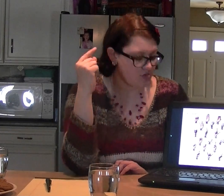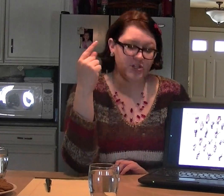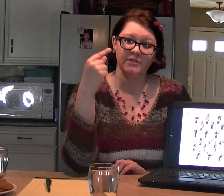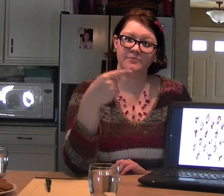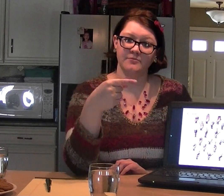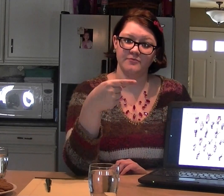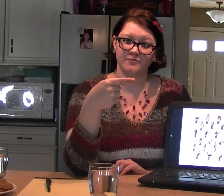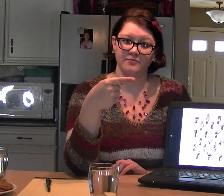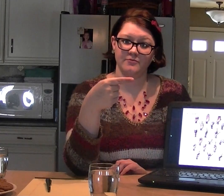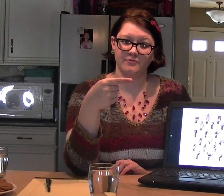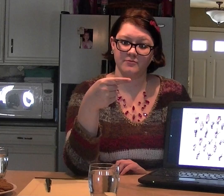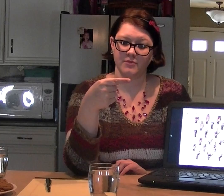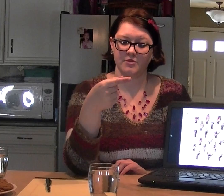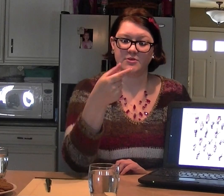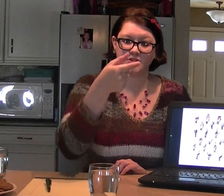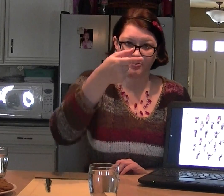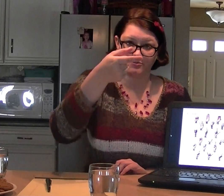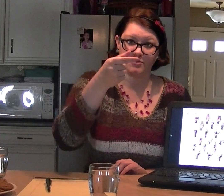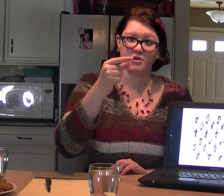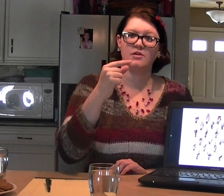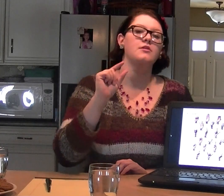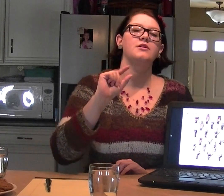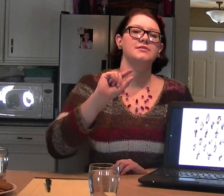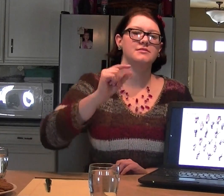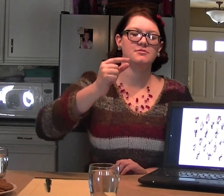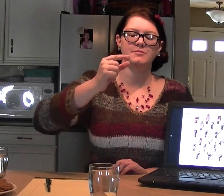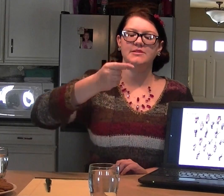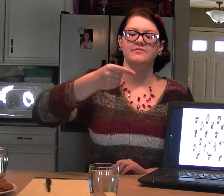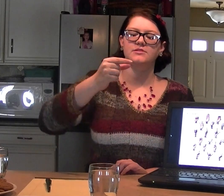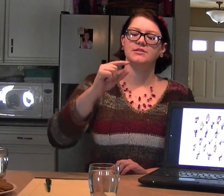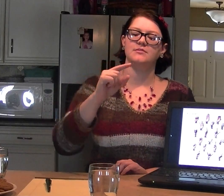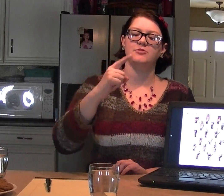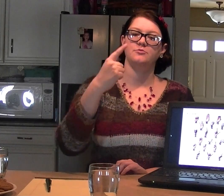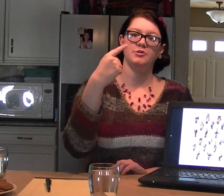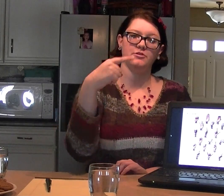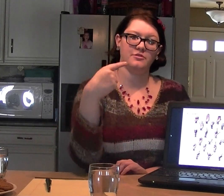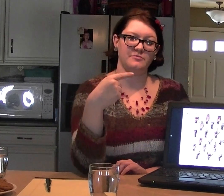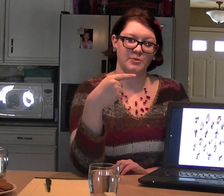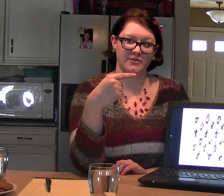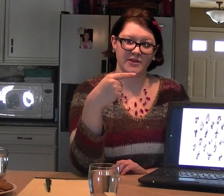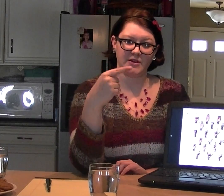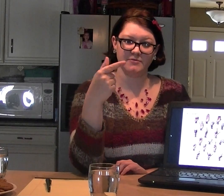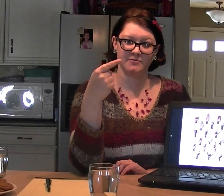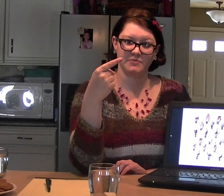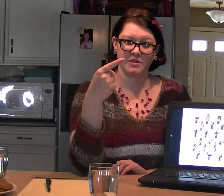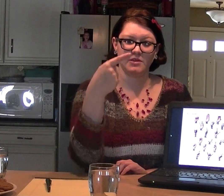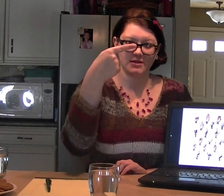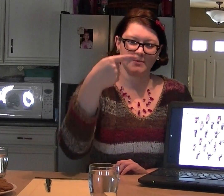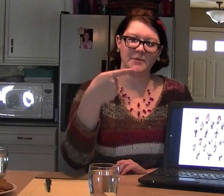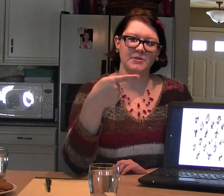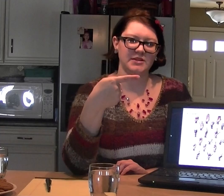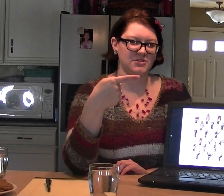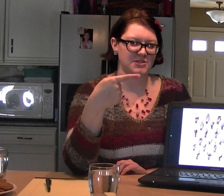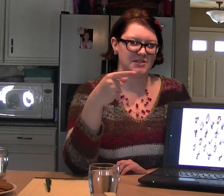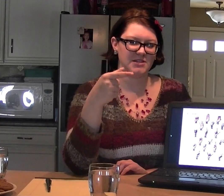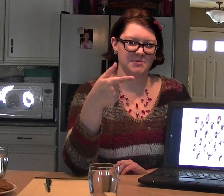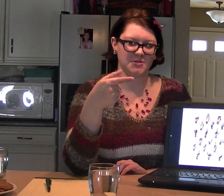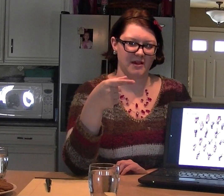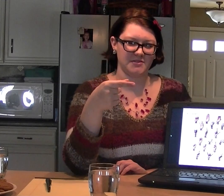G, which it's a little bit difficult to see, but you put your pointer finger out. A lot of people think it's just this, but you have to